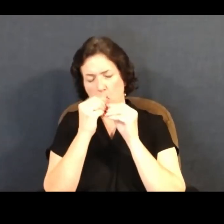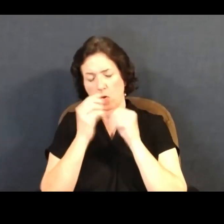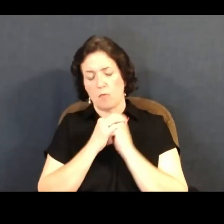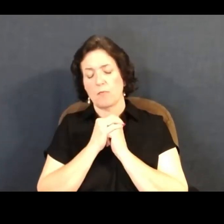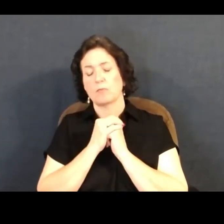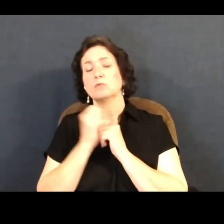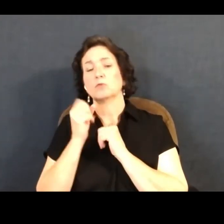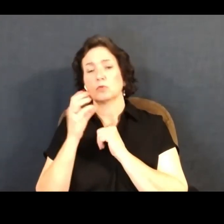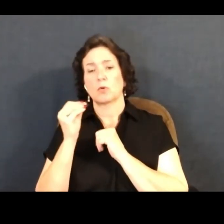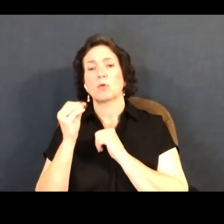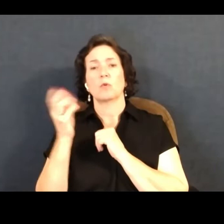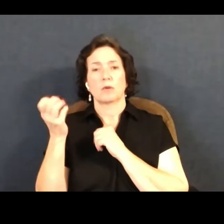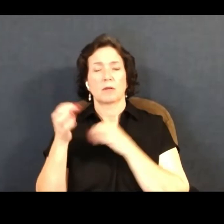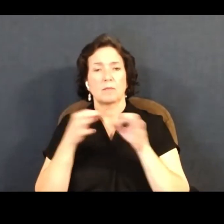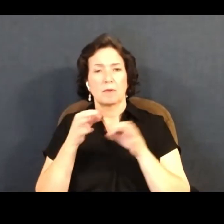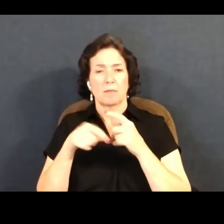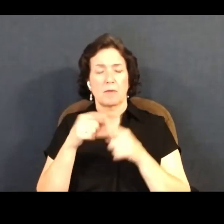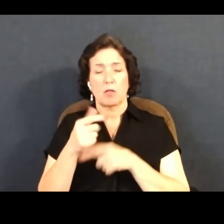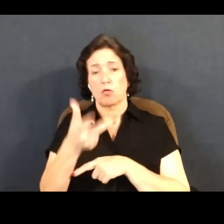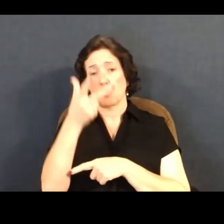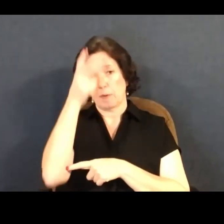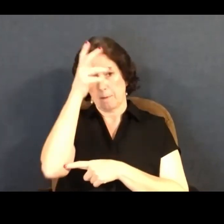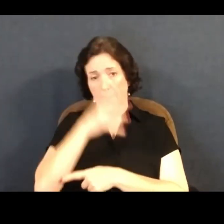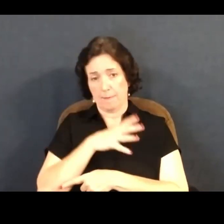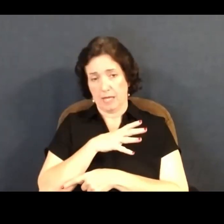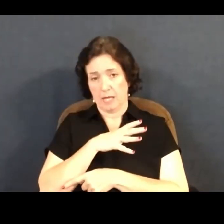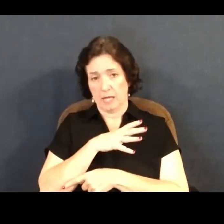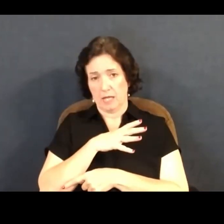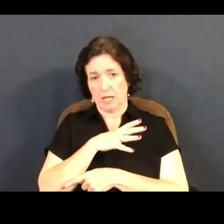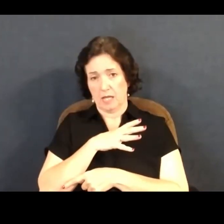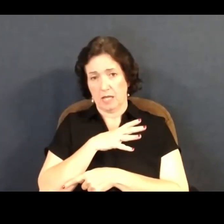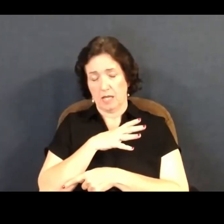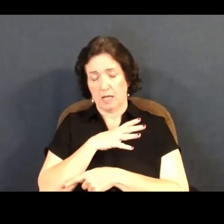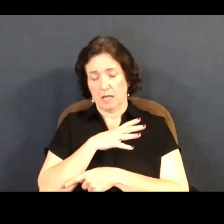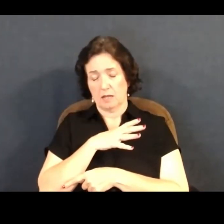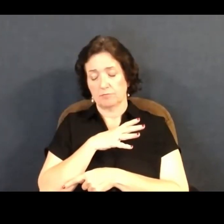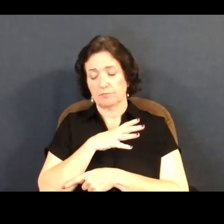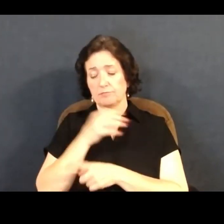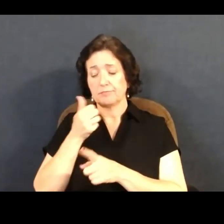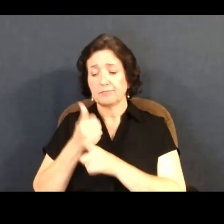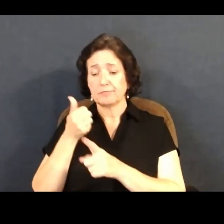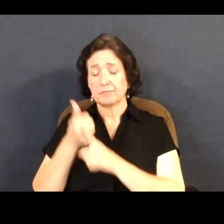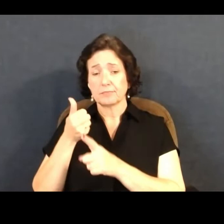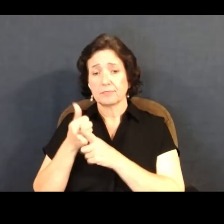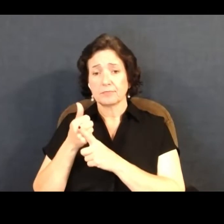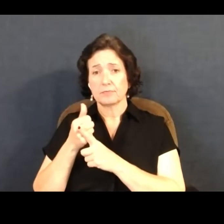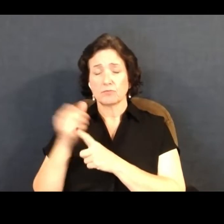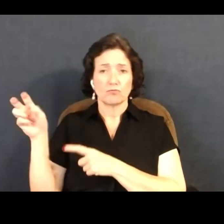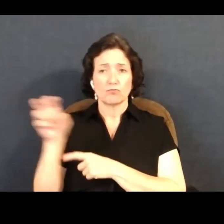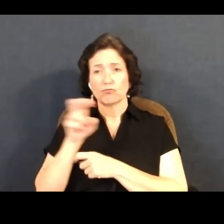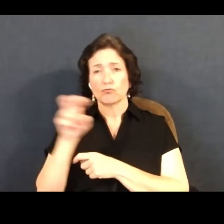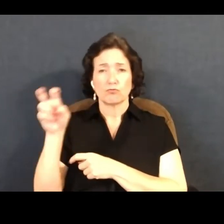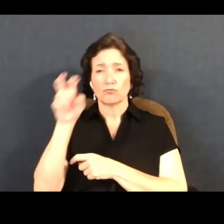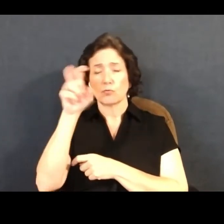tale of three men that were travelling across the plains.